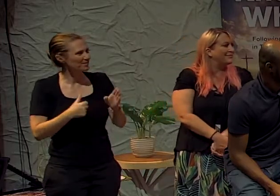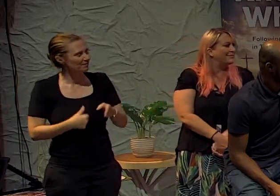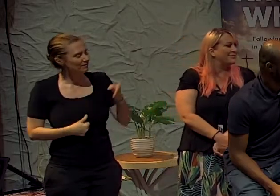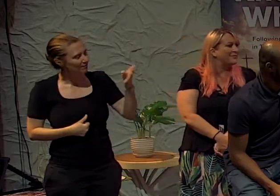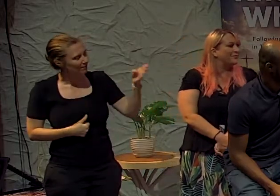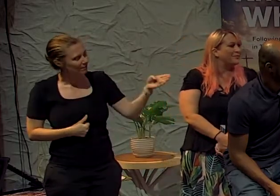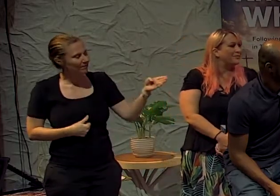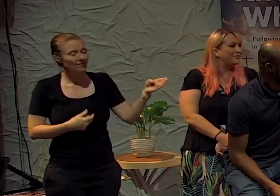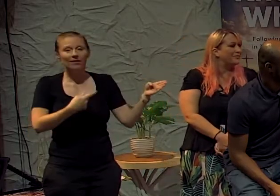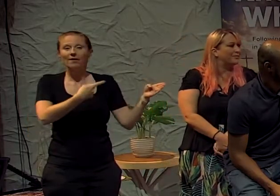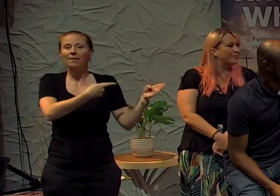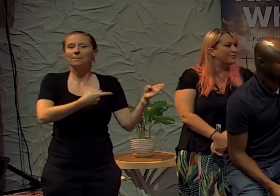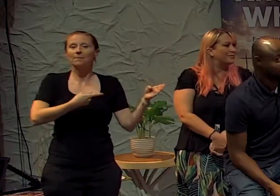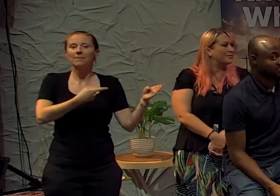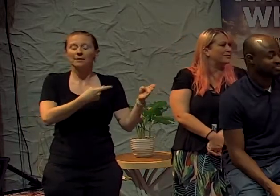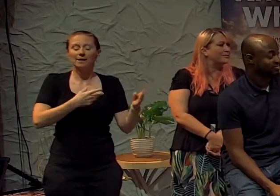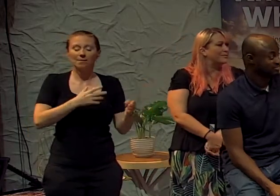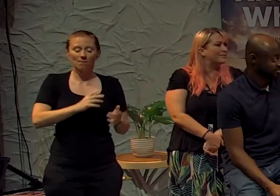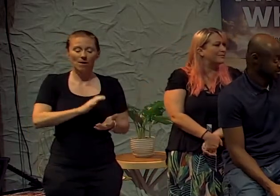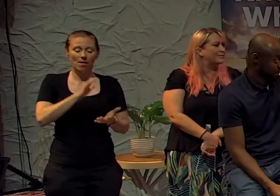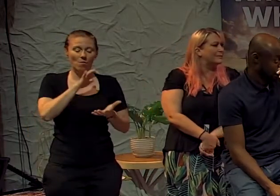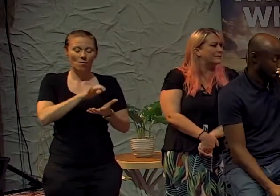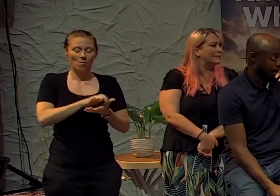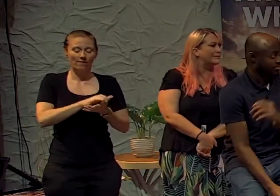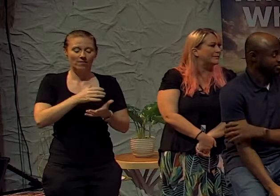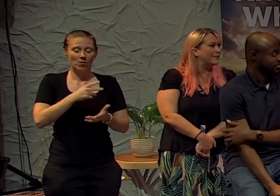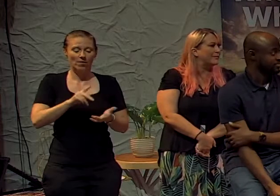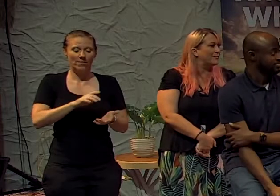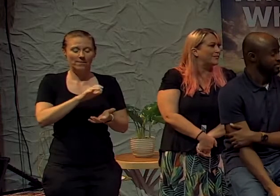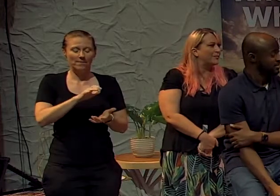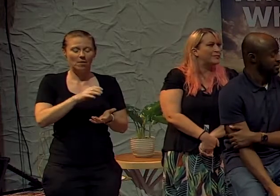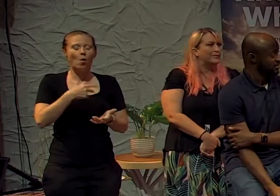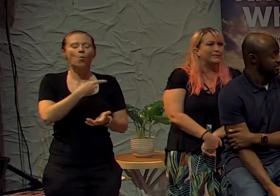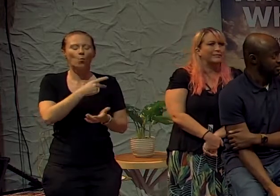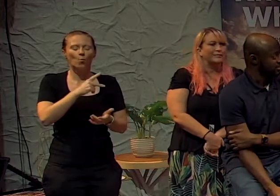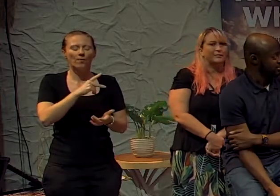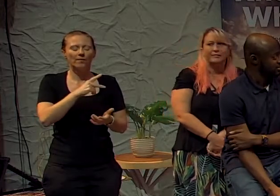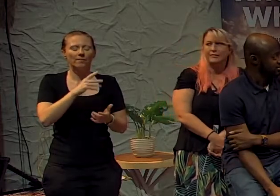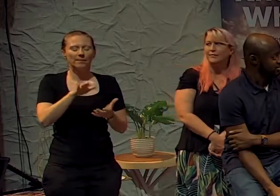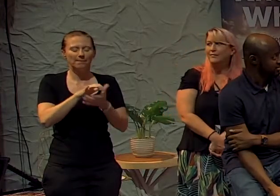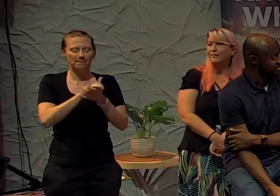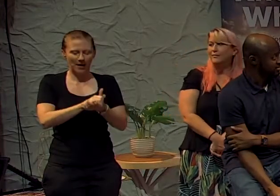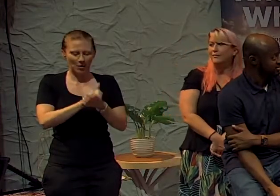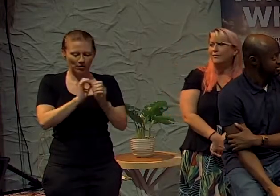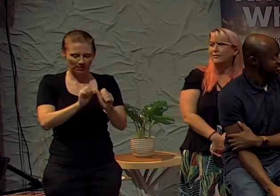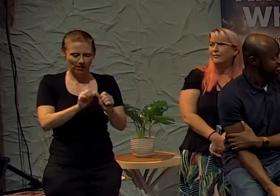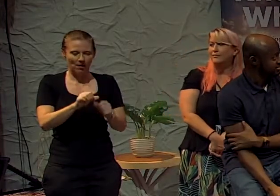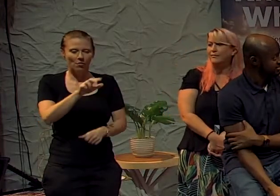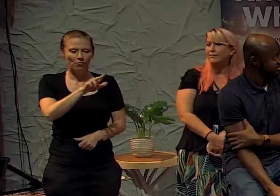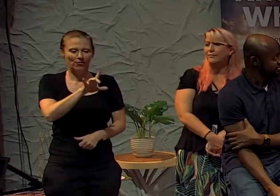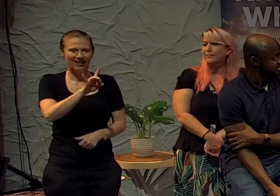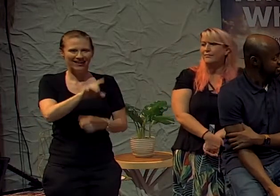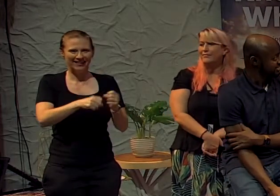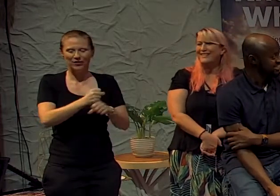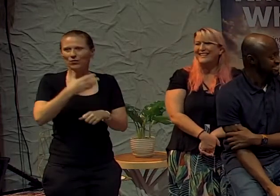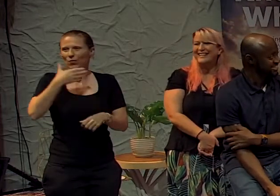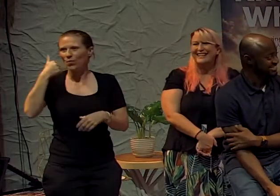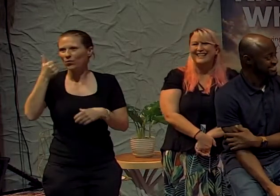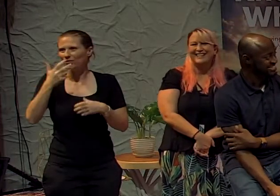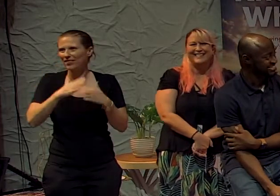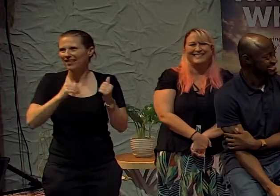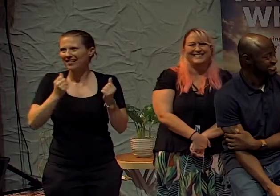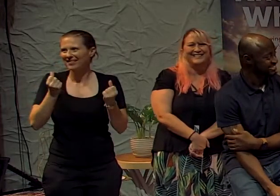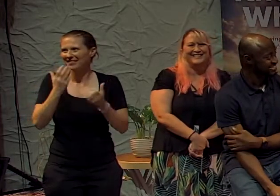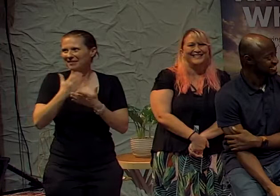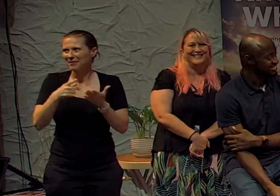So my wife Terry and I, we've actually been married 38 years, and which is older than a lot of you guys.